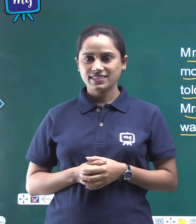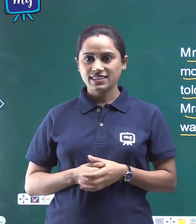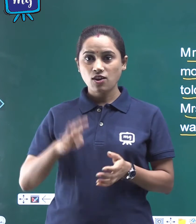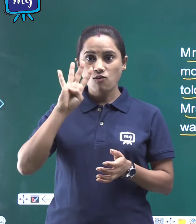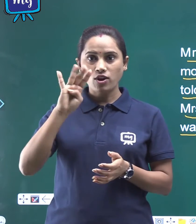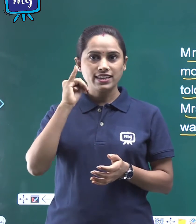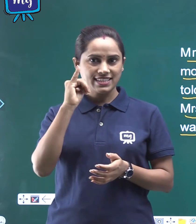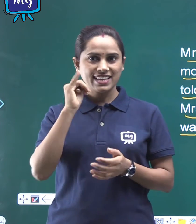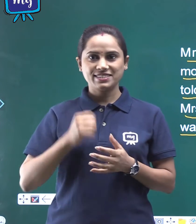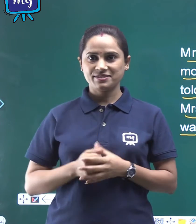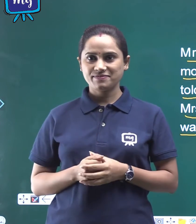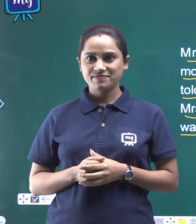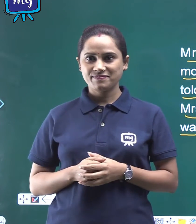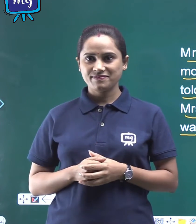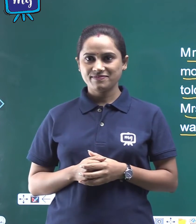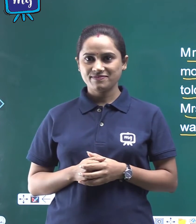46